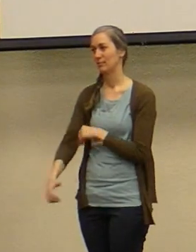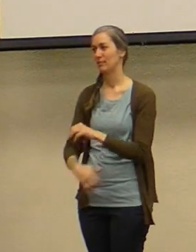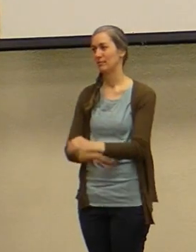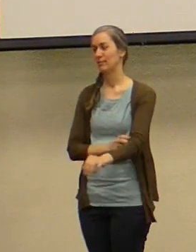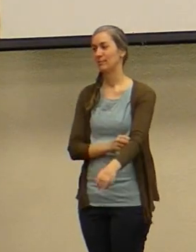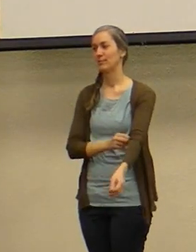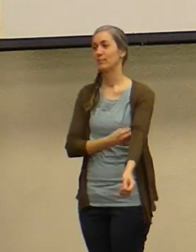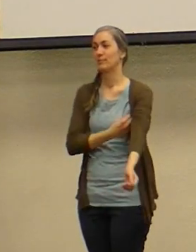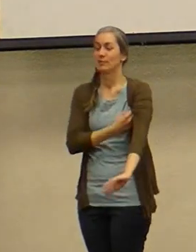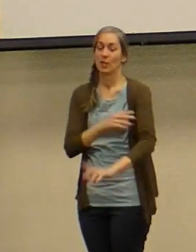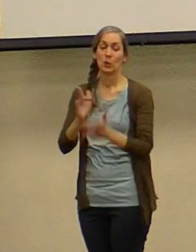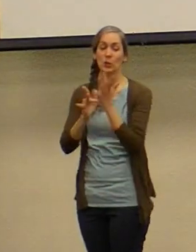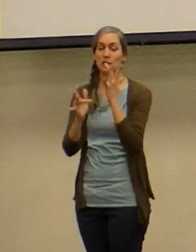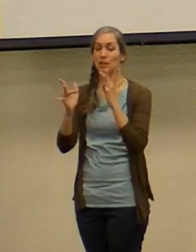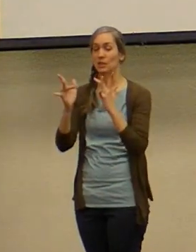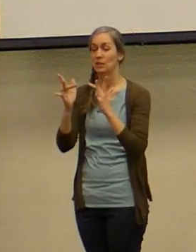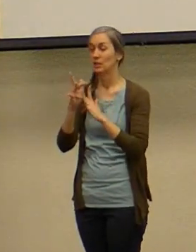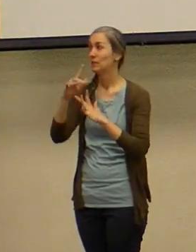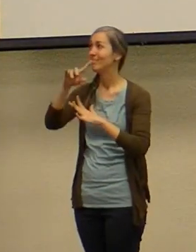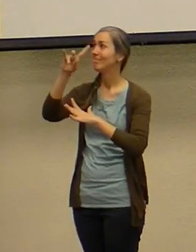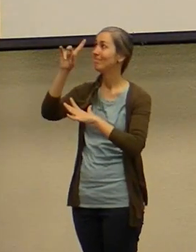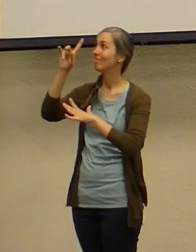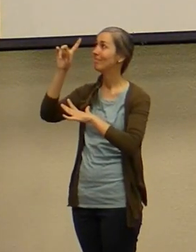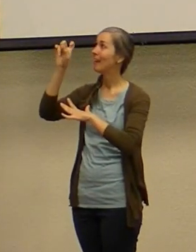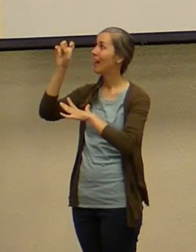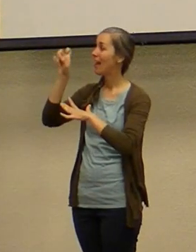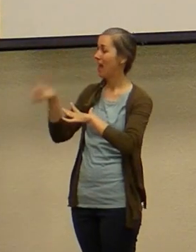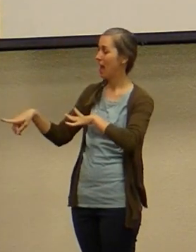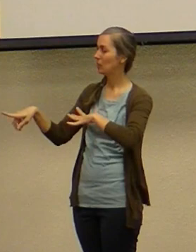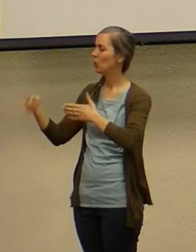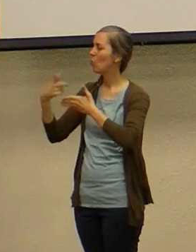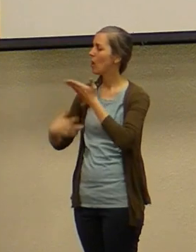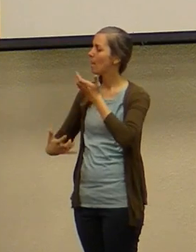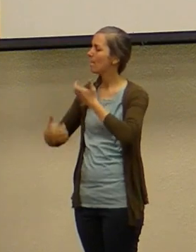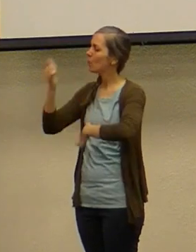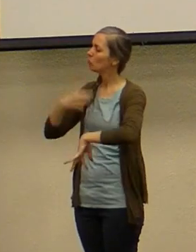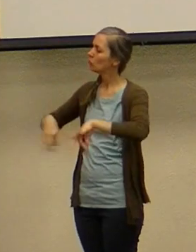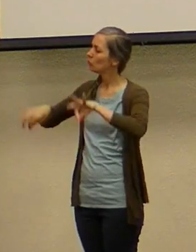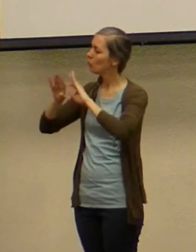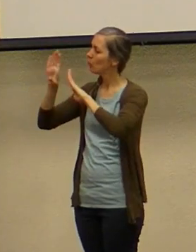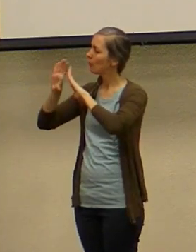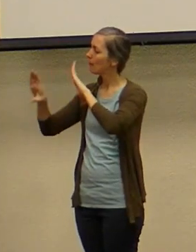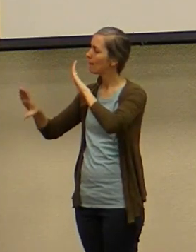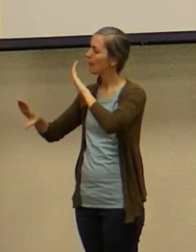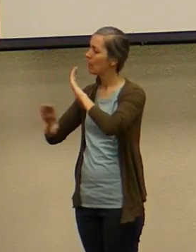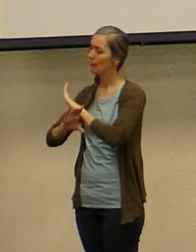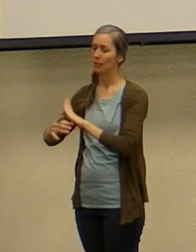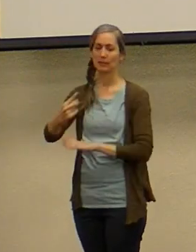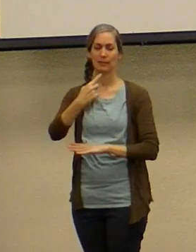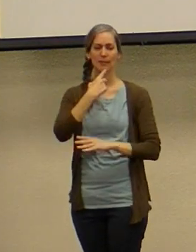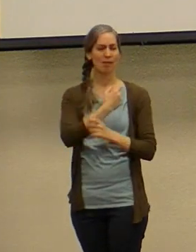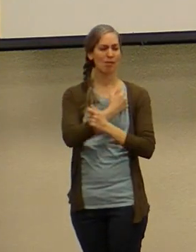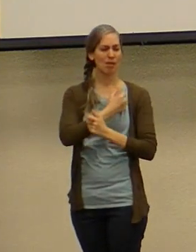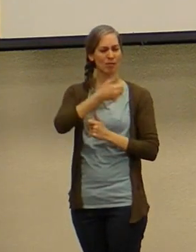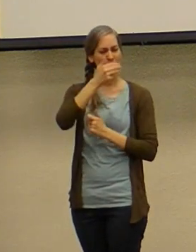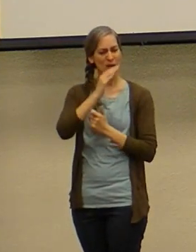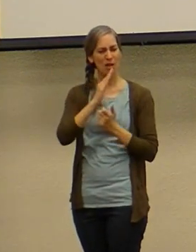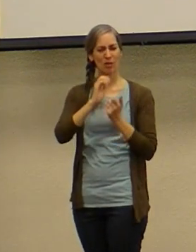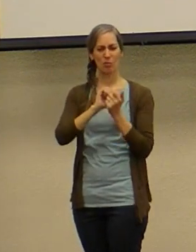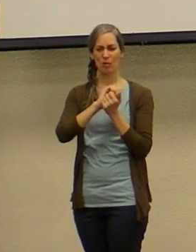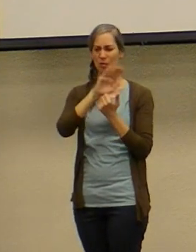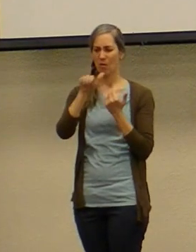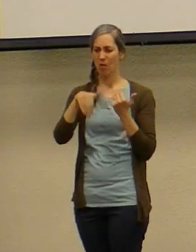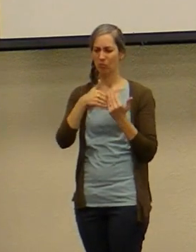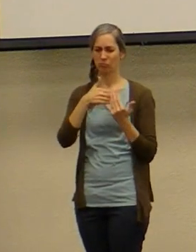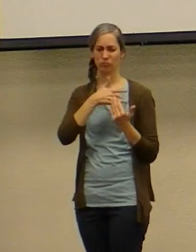when Jesus is asked what is the most important commandment he tells the people to love the Lord their God with all of their